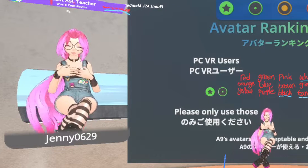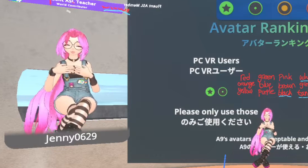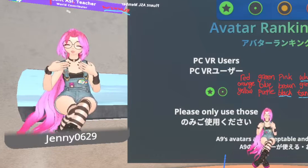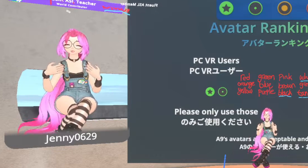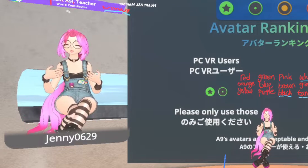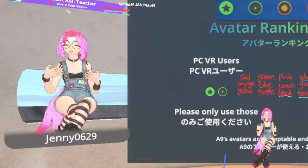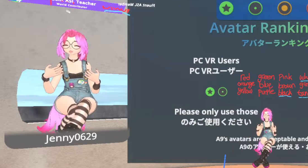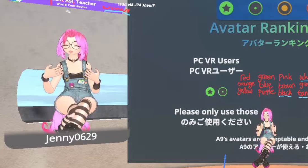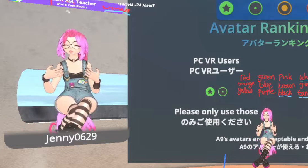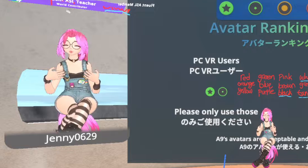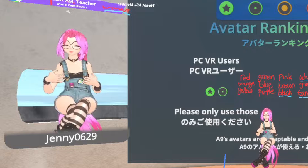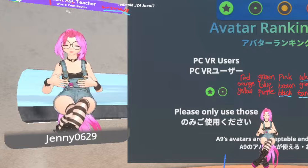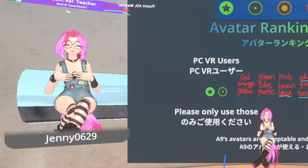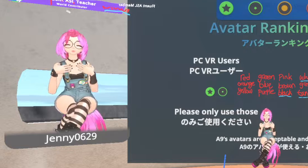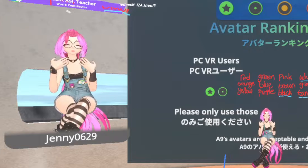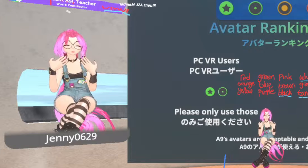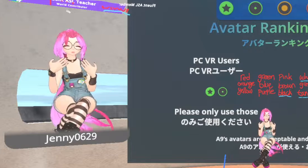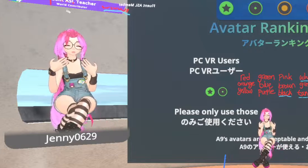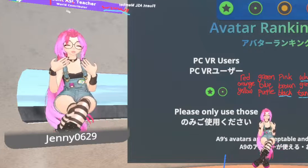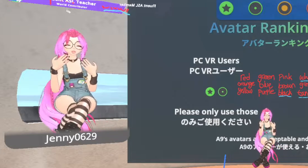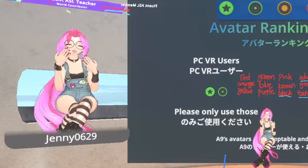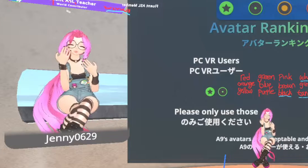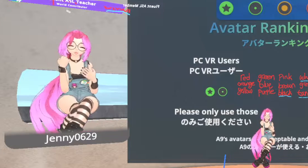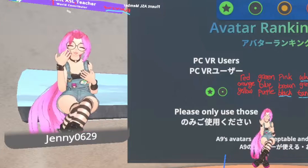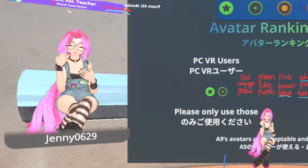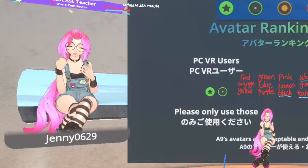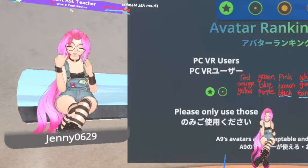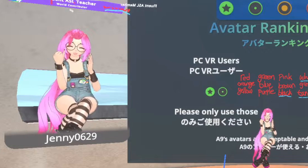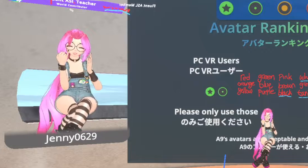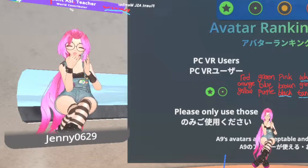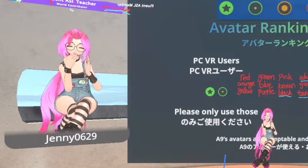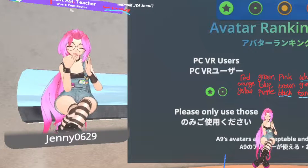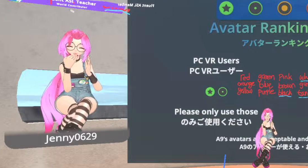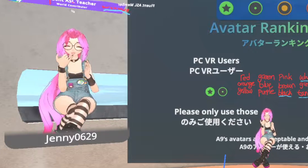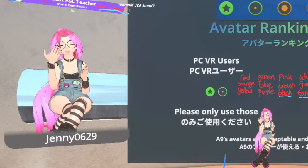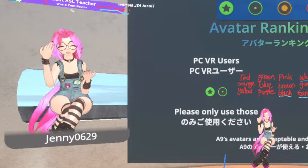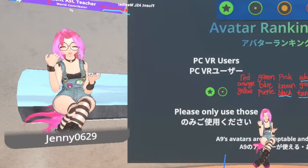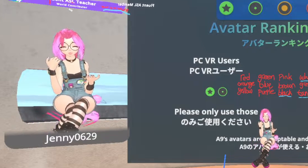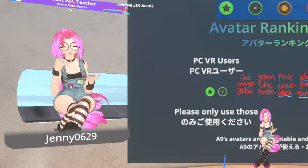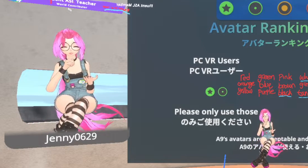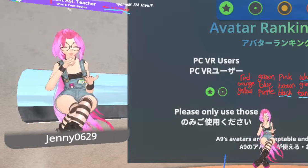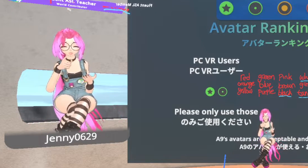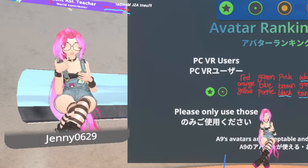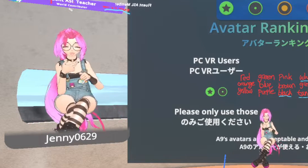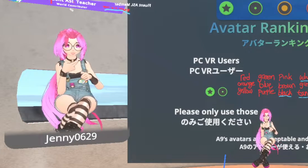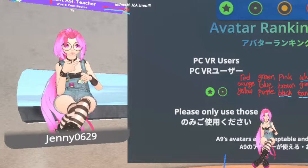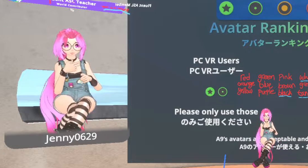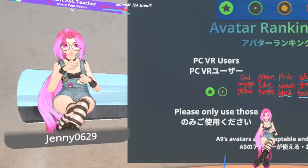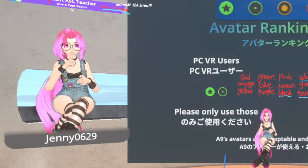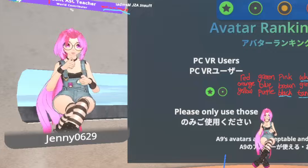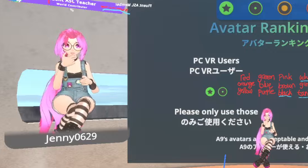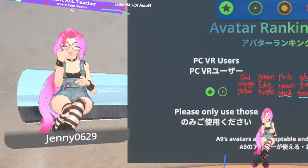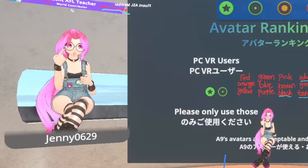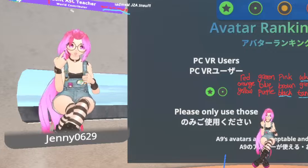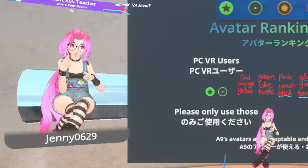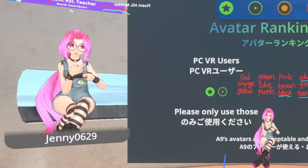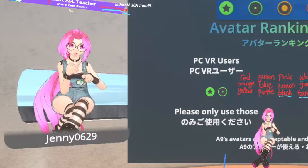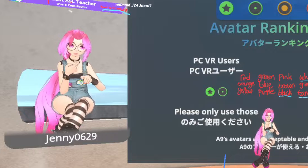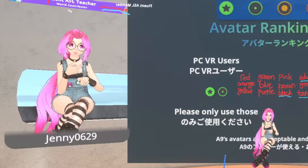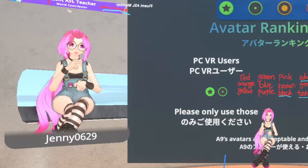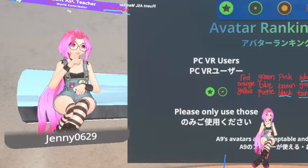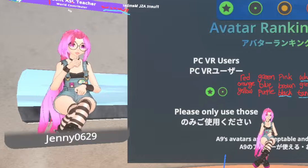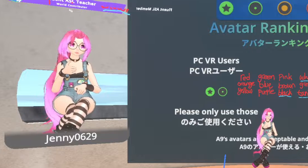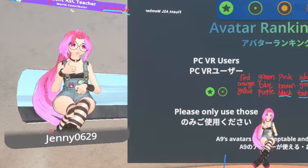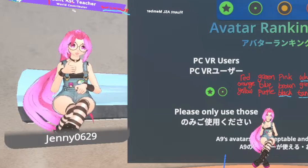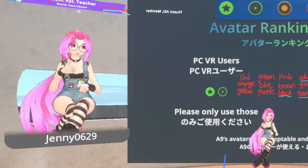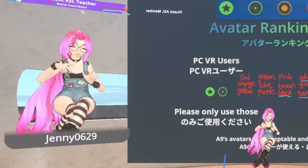in America. So it's like an experience or an identity, which is why it makes no sense for somebody who's not Black